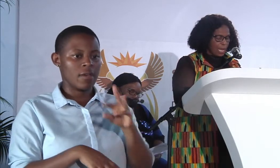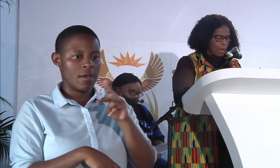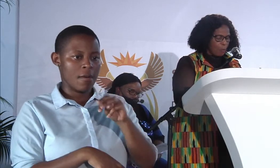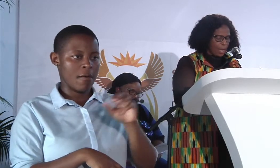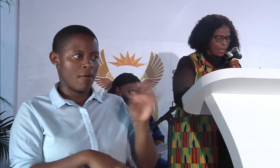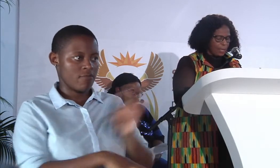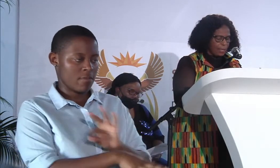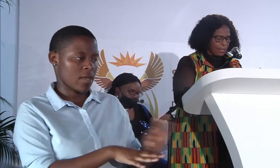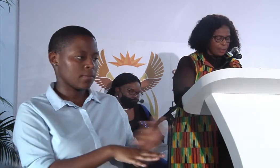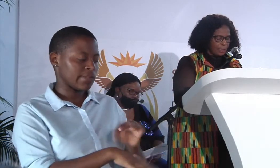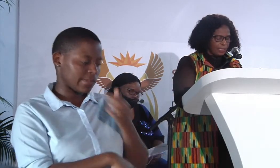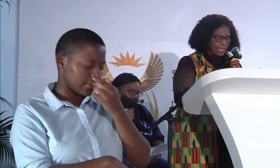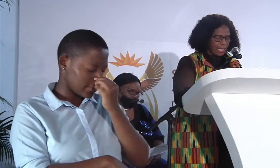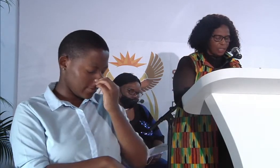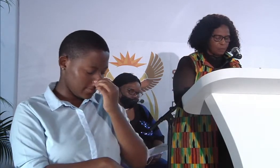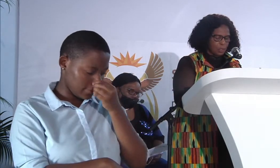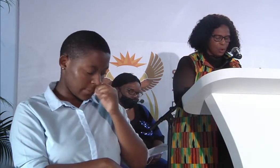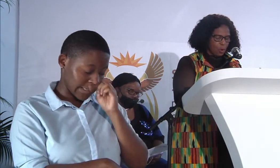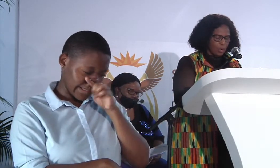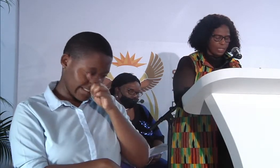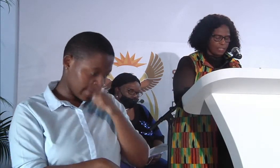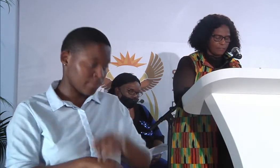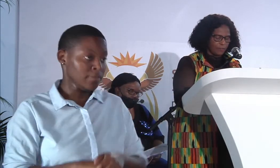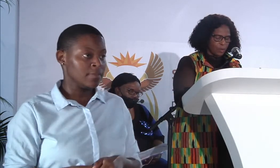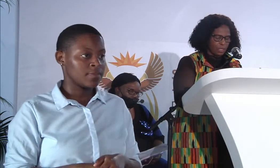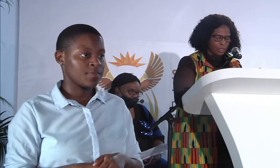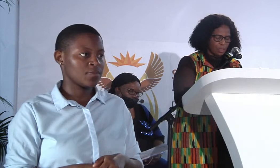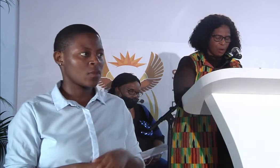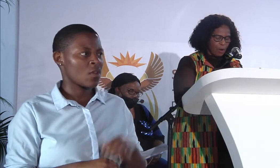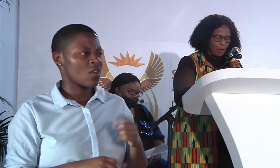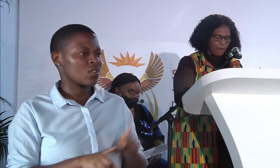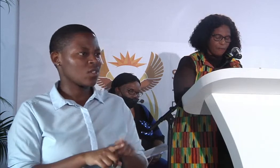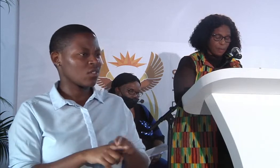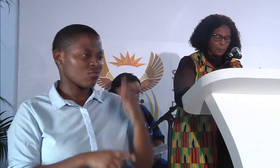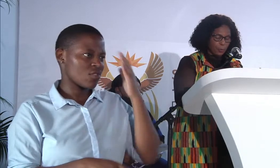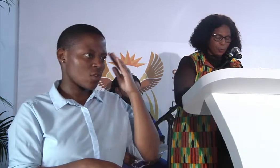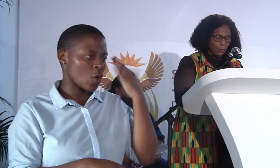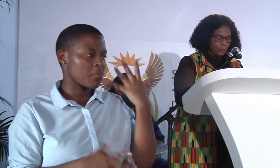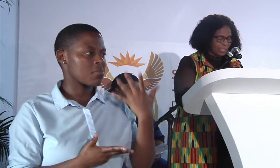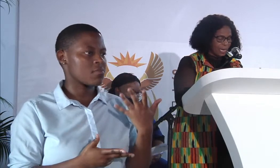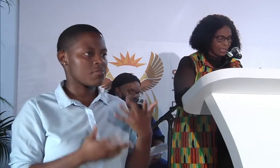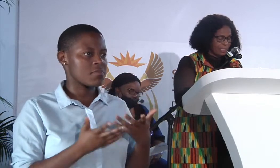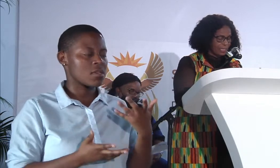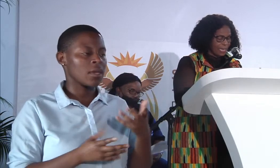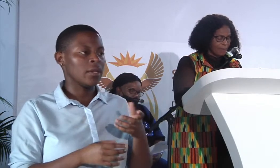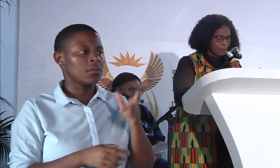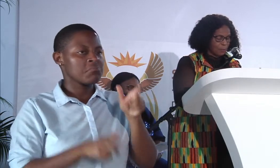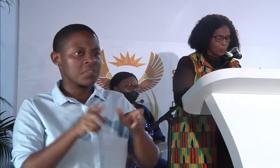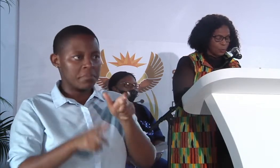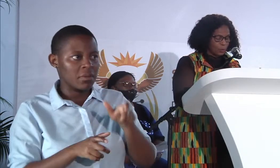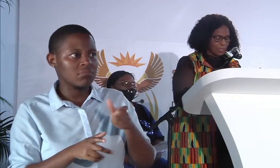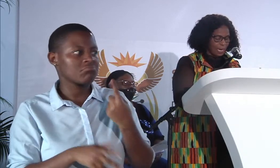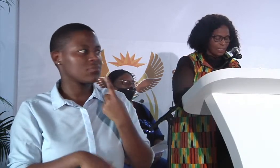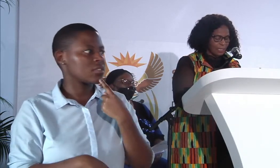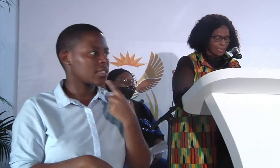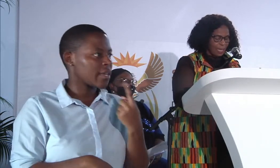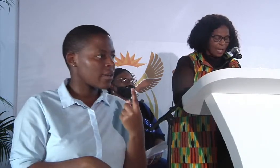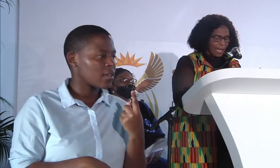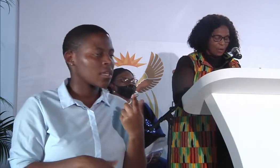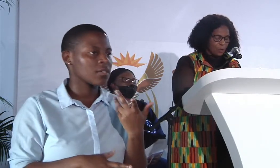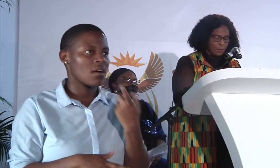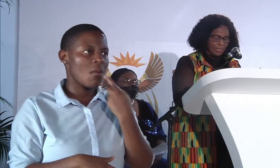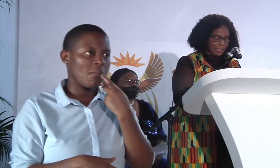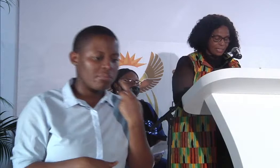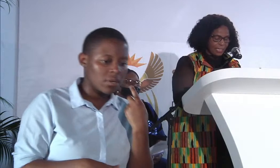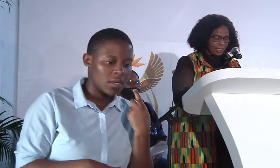are aware, there has been no collective voice of people who use drugs, and people who use drugs are